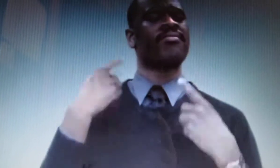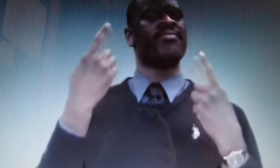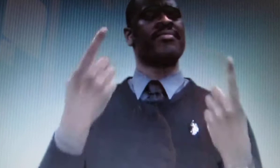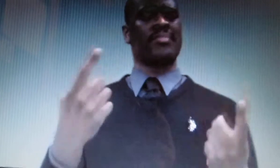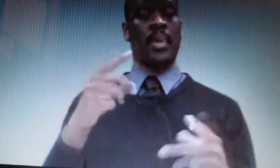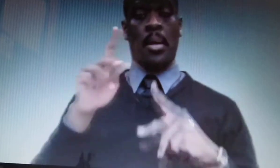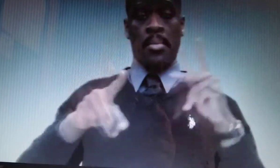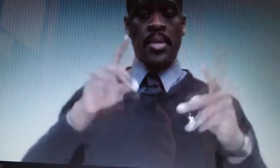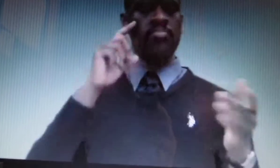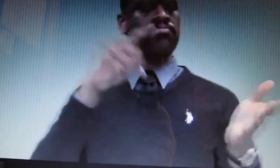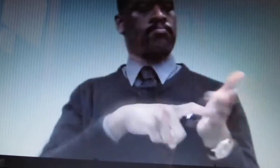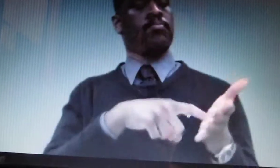on